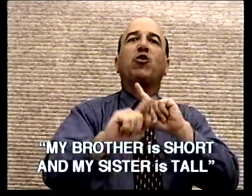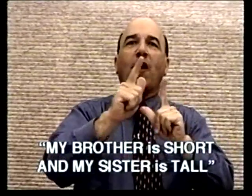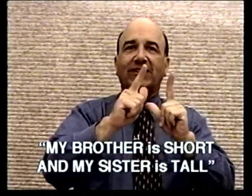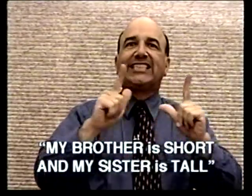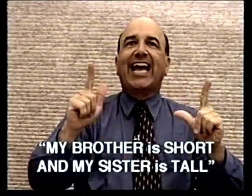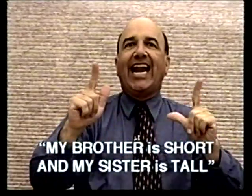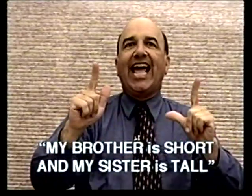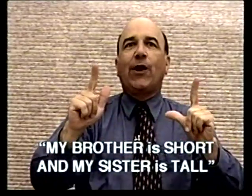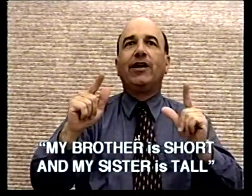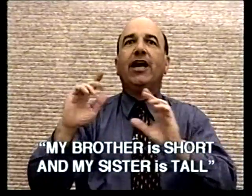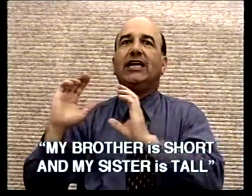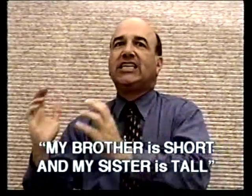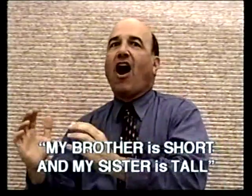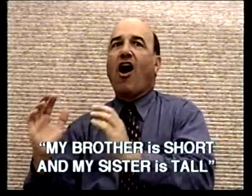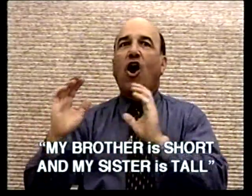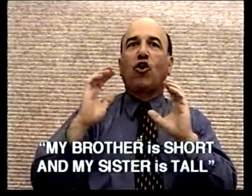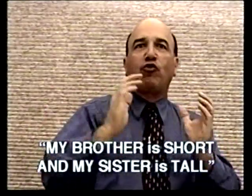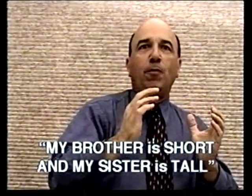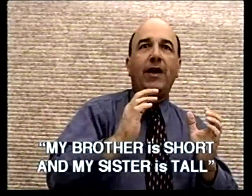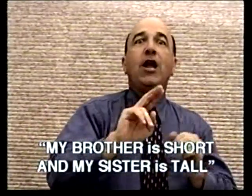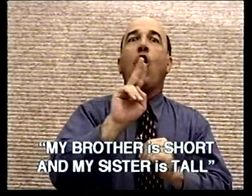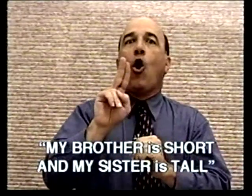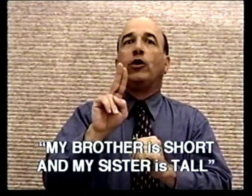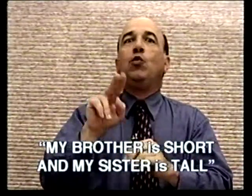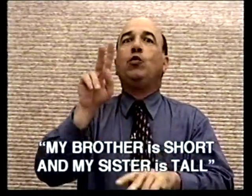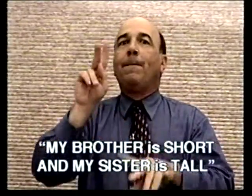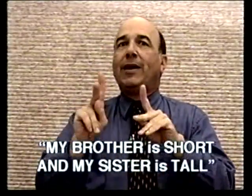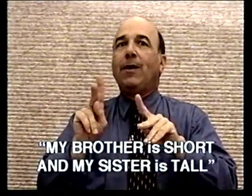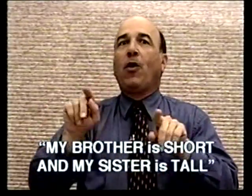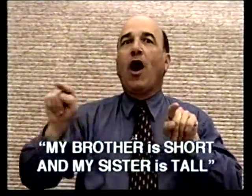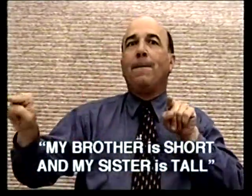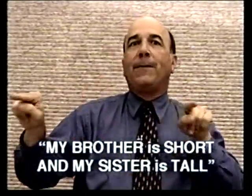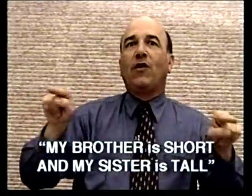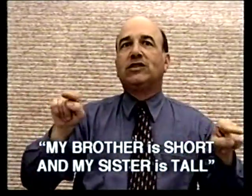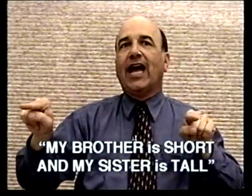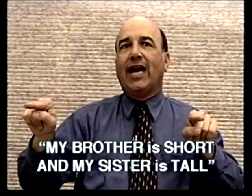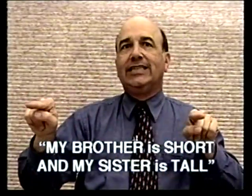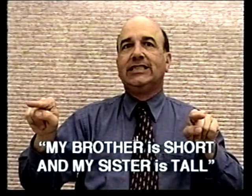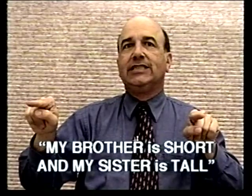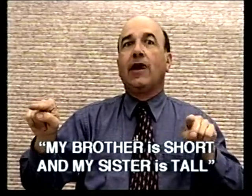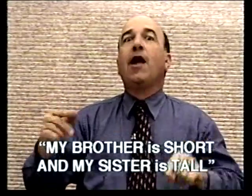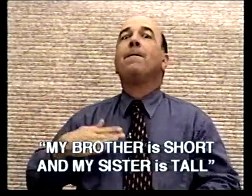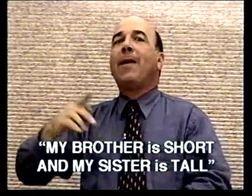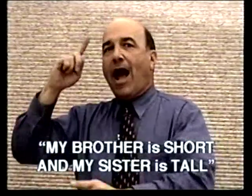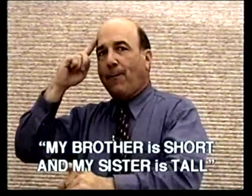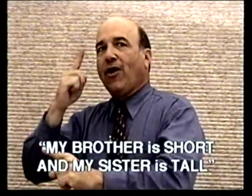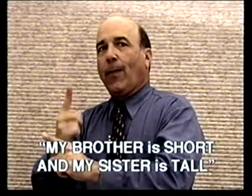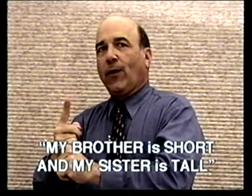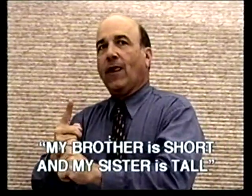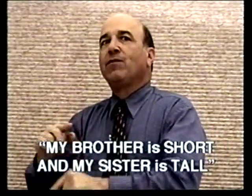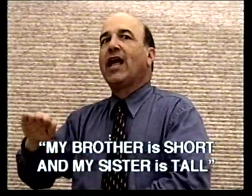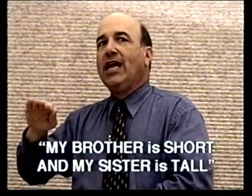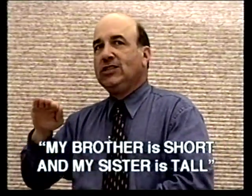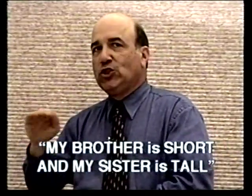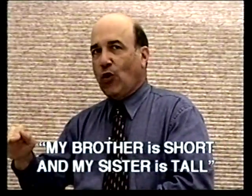structure of sign language. It's called grouping or using people on both sides. My brother is